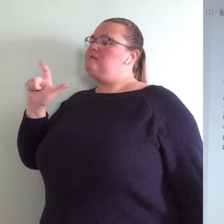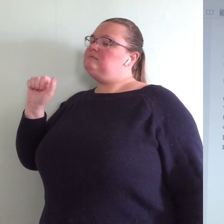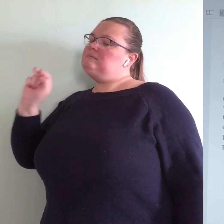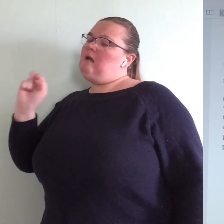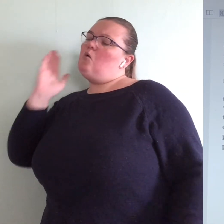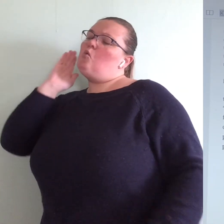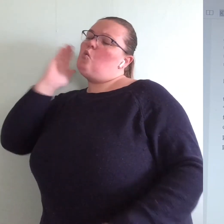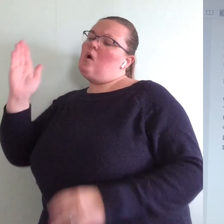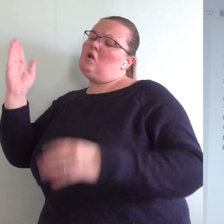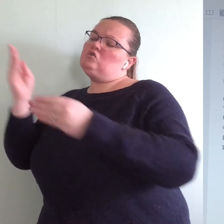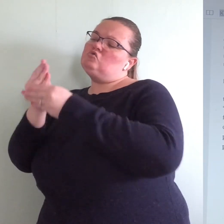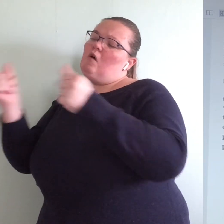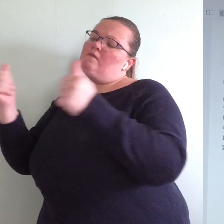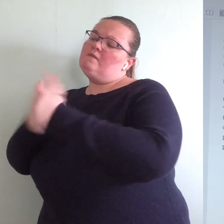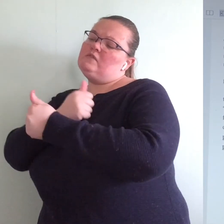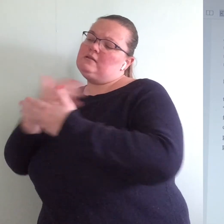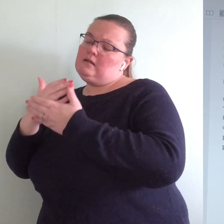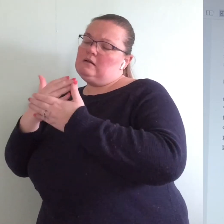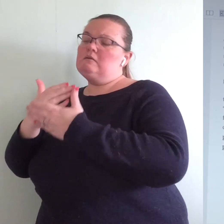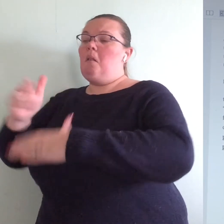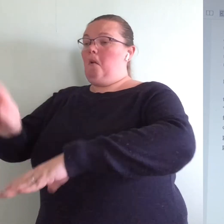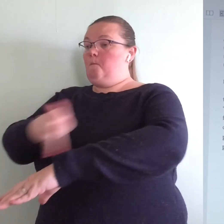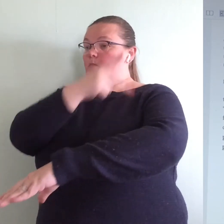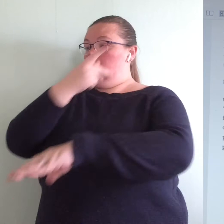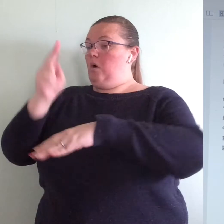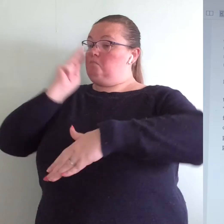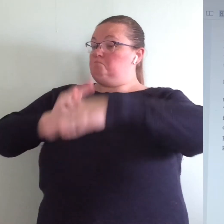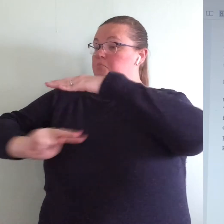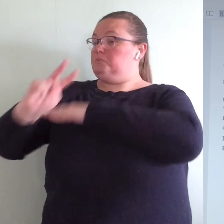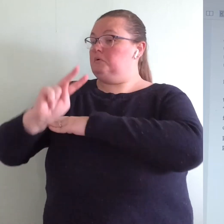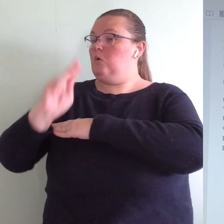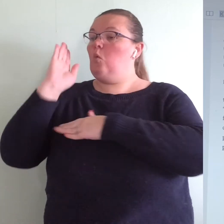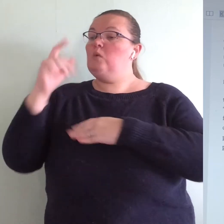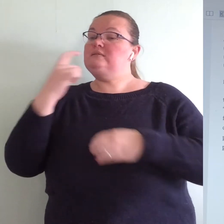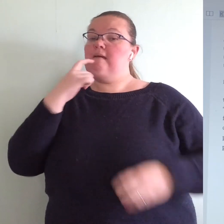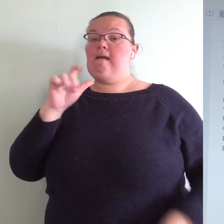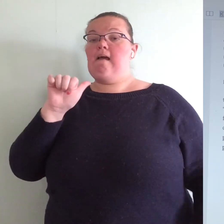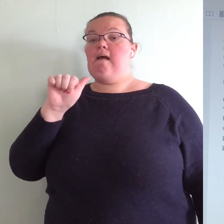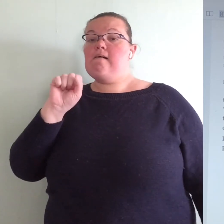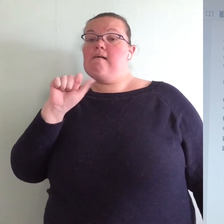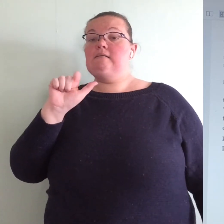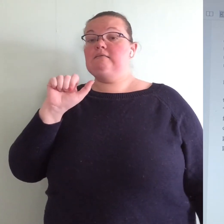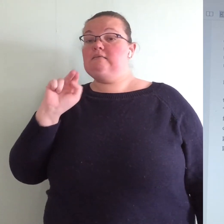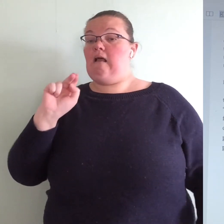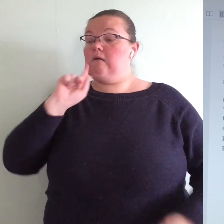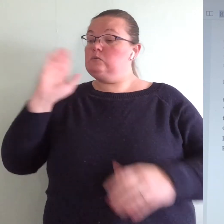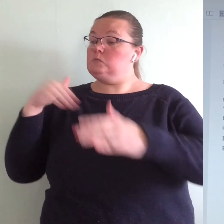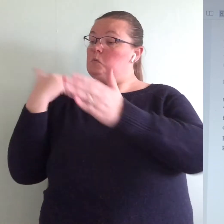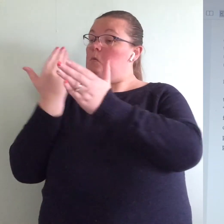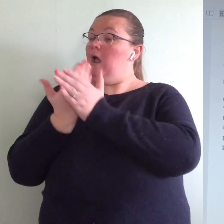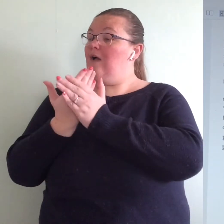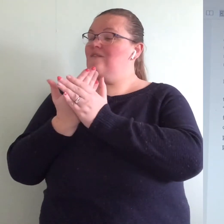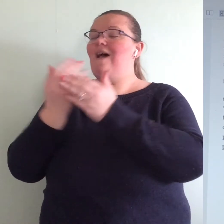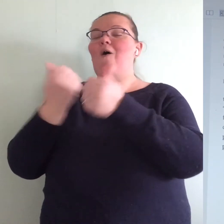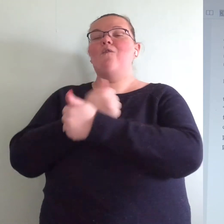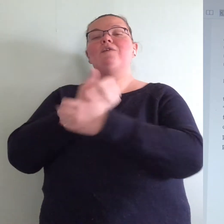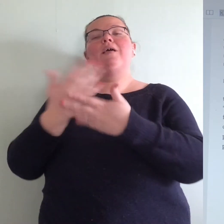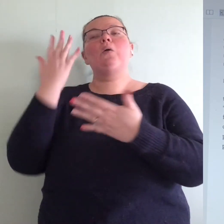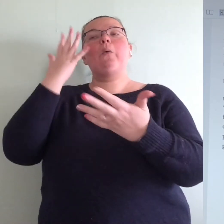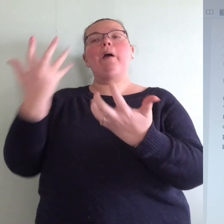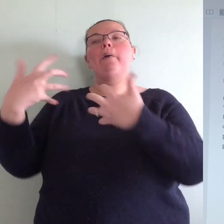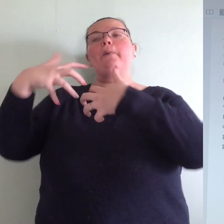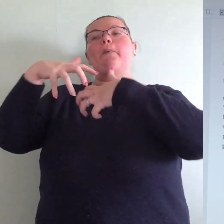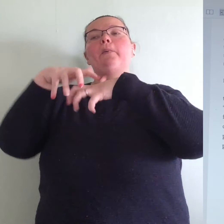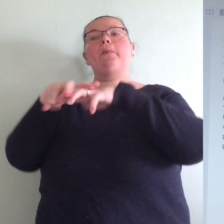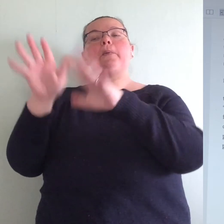says in the old rhyme in these parts. Wrong will be right when Aslan comes in sight, and the sound of